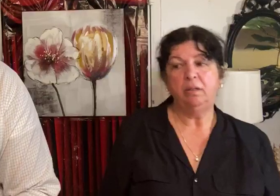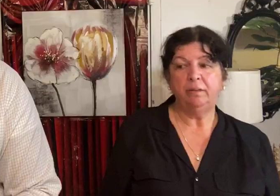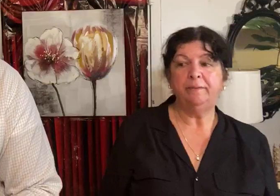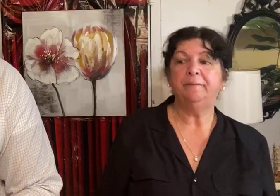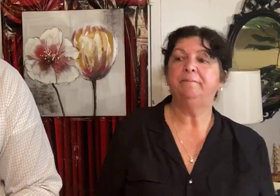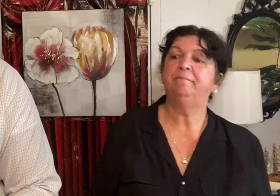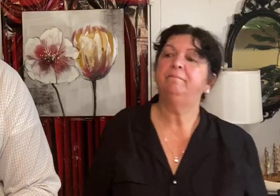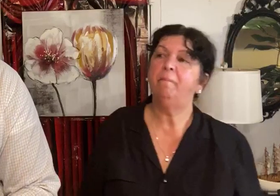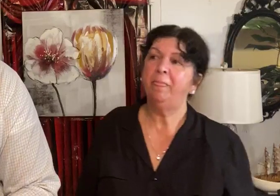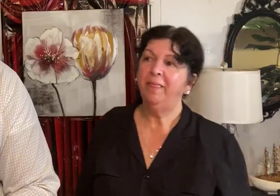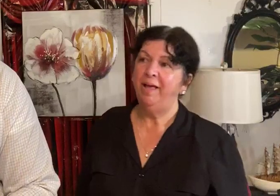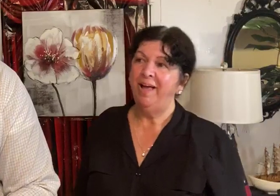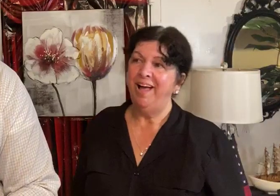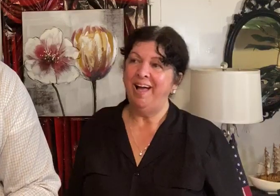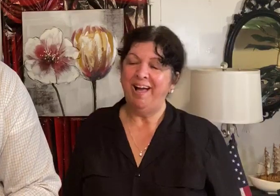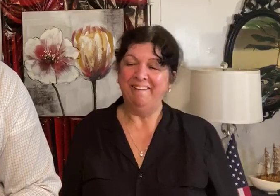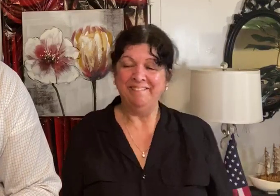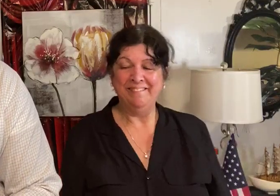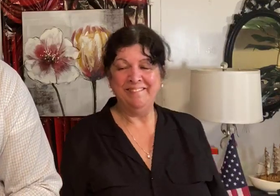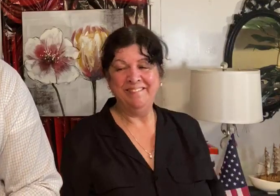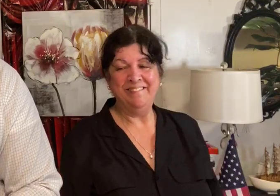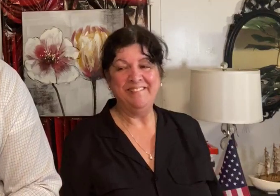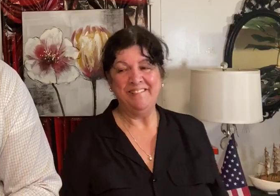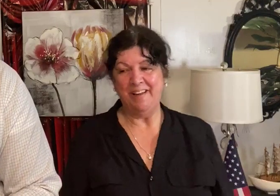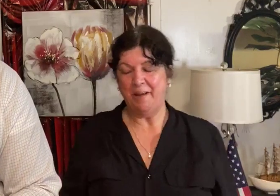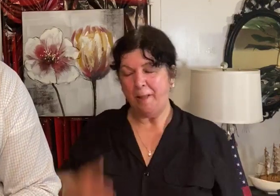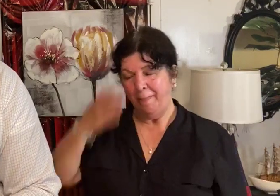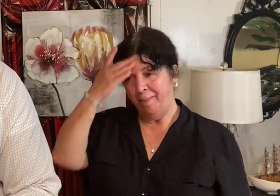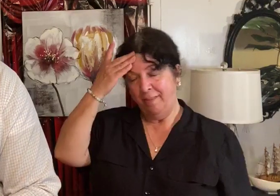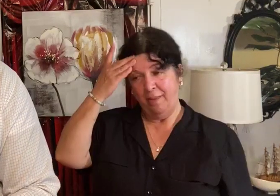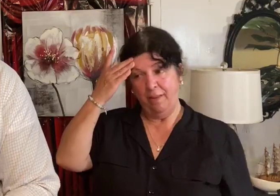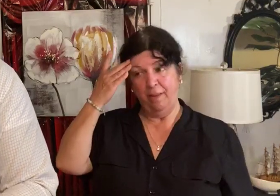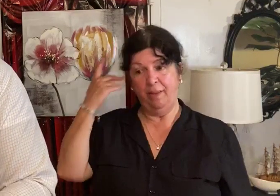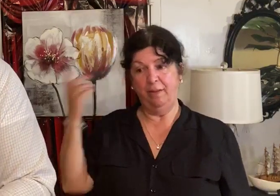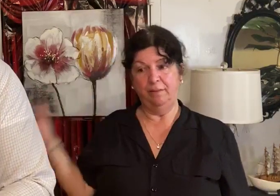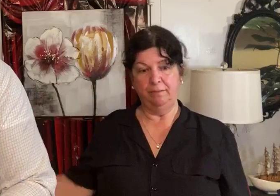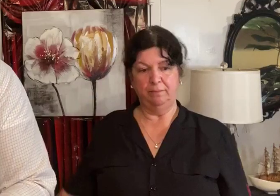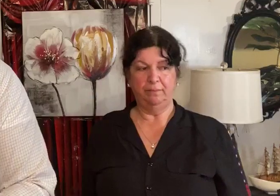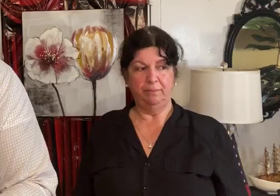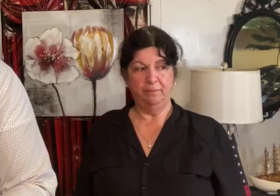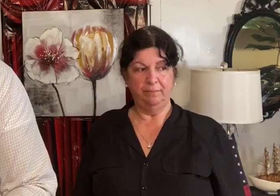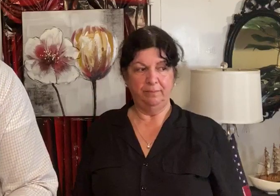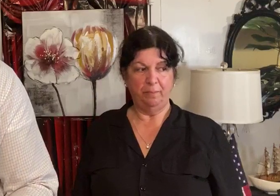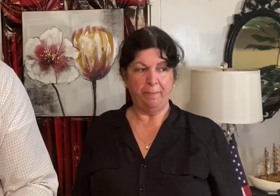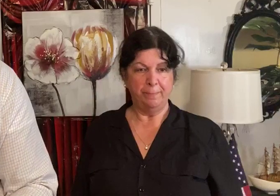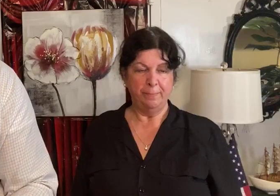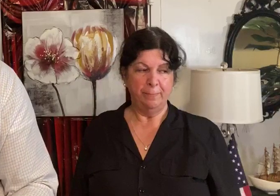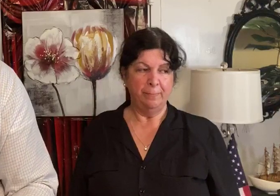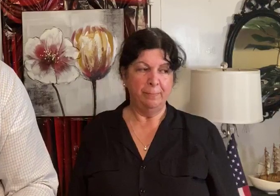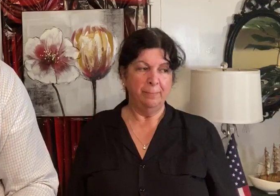tonight. All right? We're almost done. Okay. So,